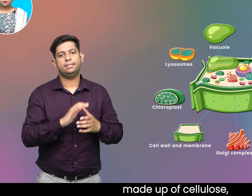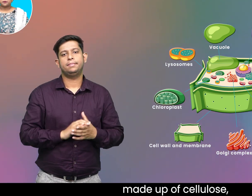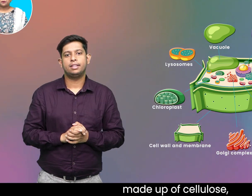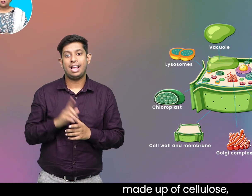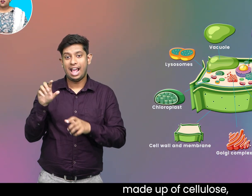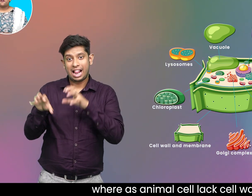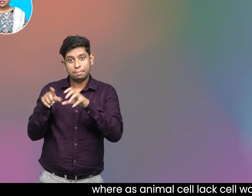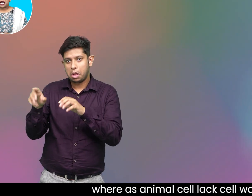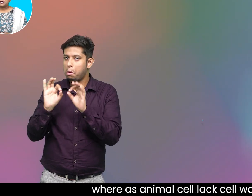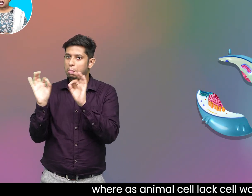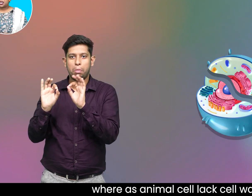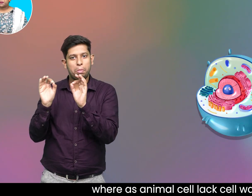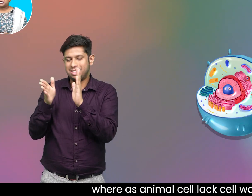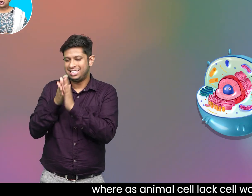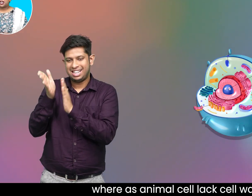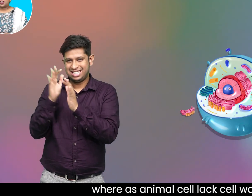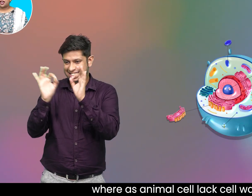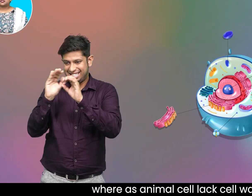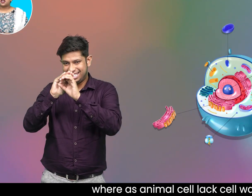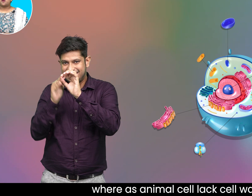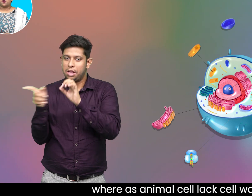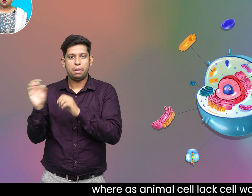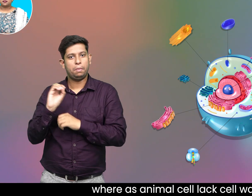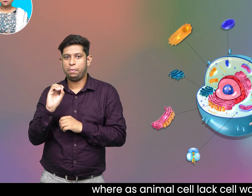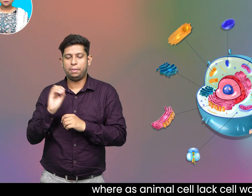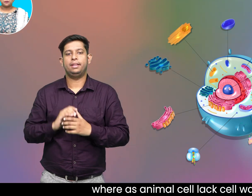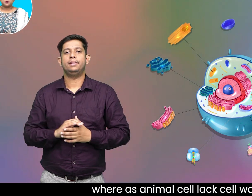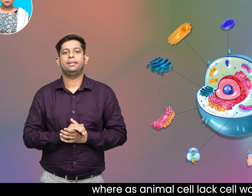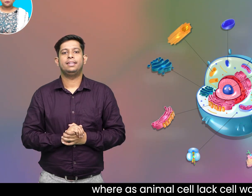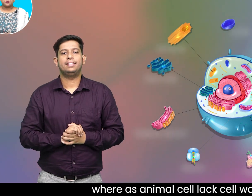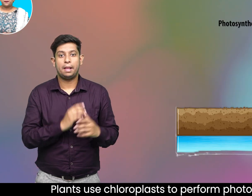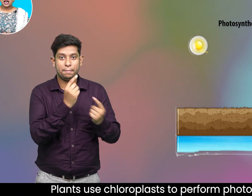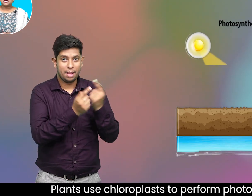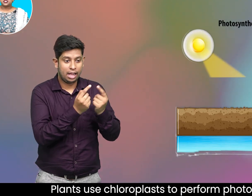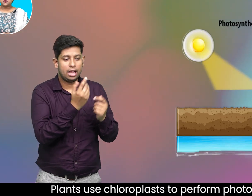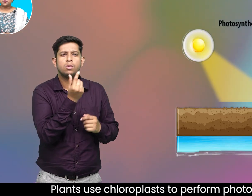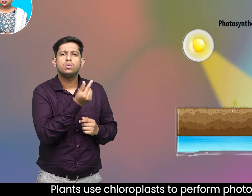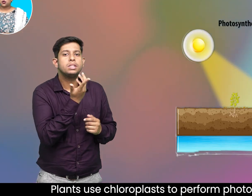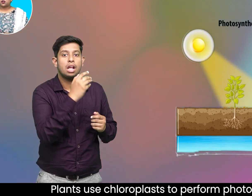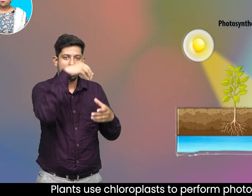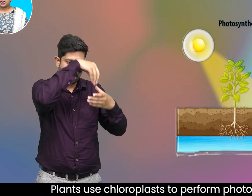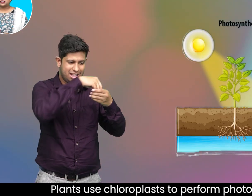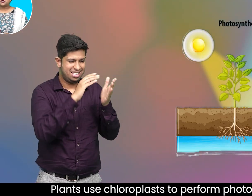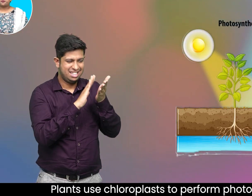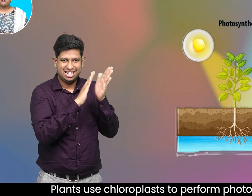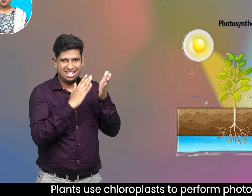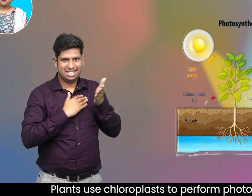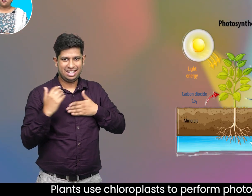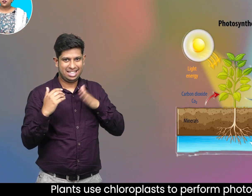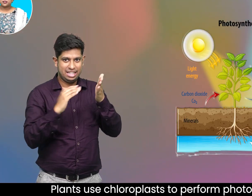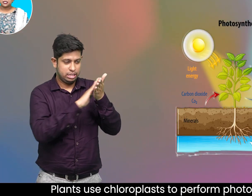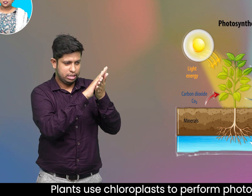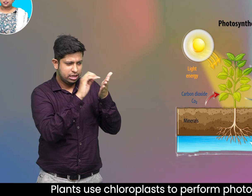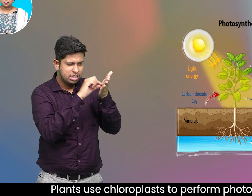whereas animal cell lack cell wall. Plants use chloroplasts to